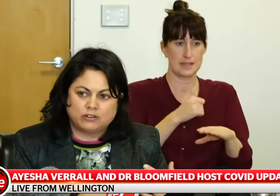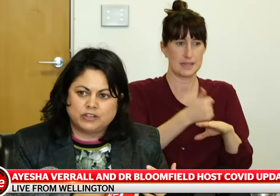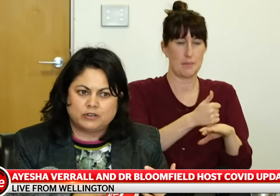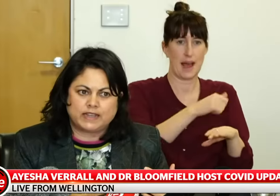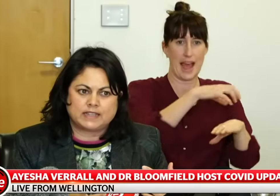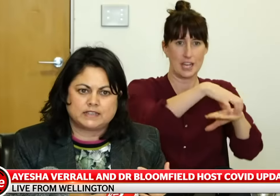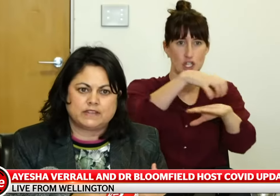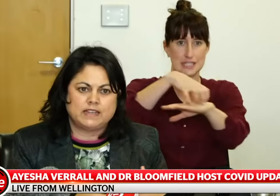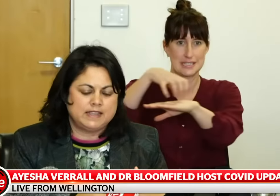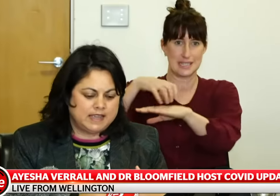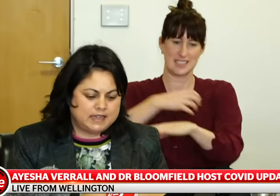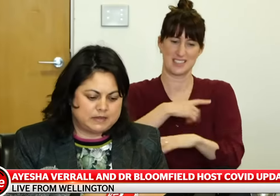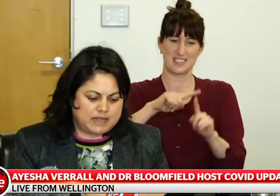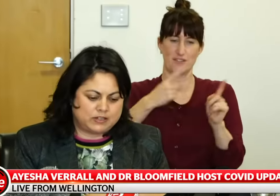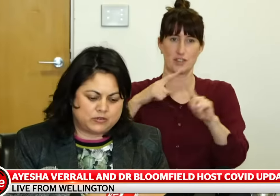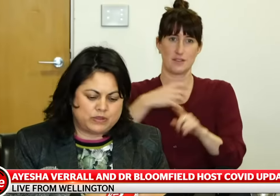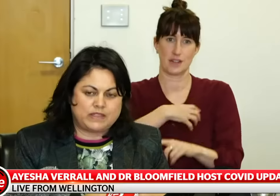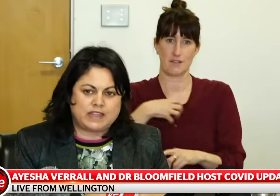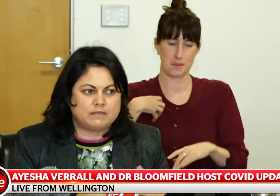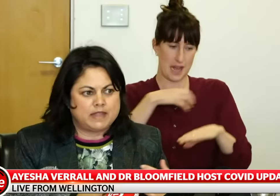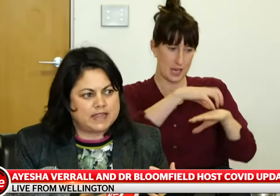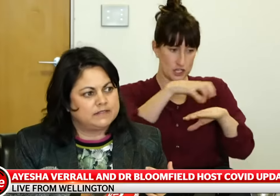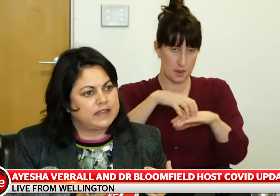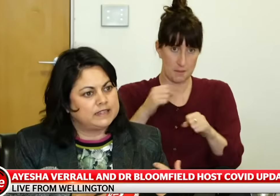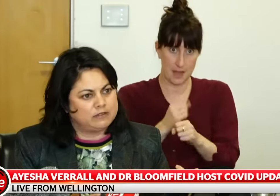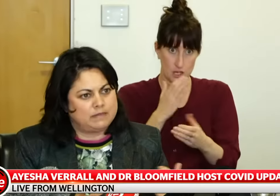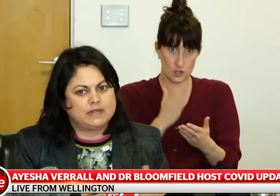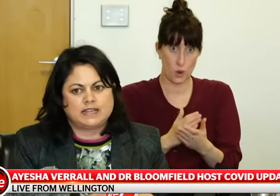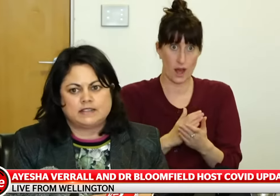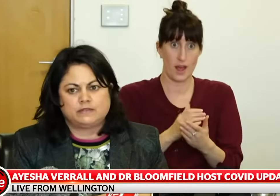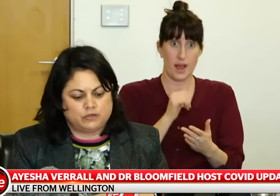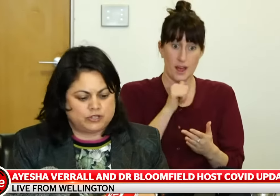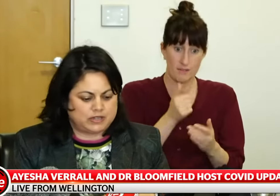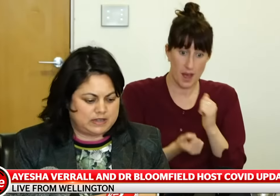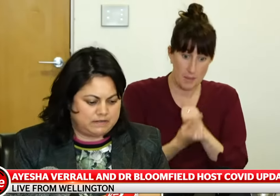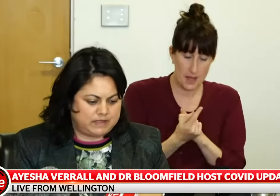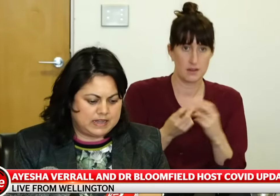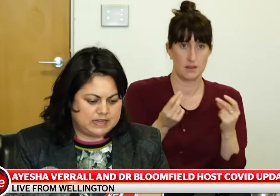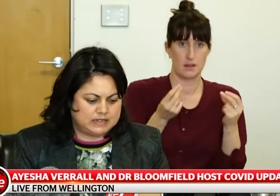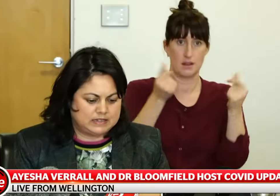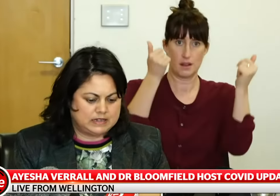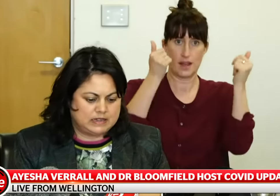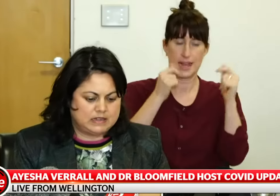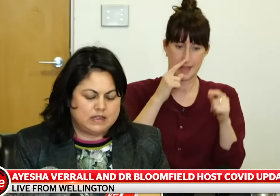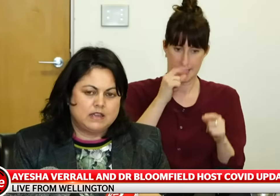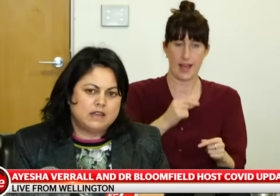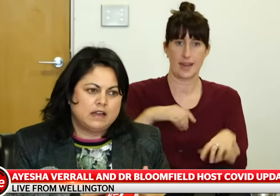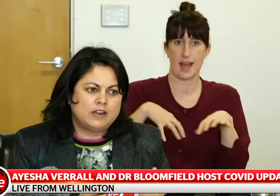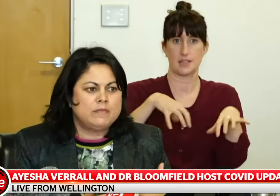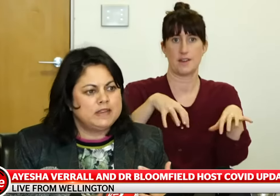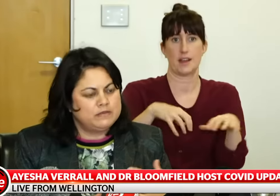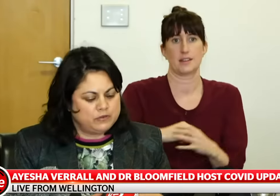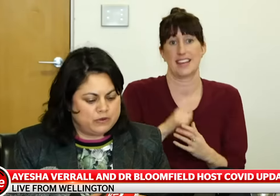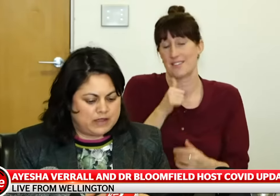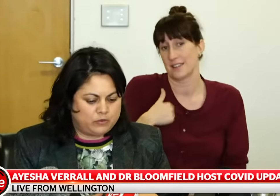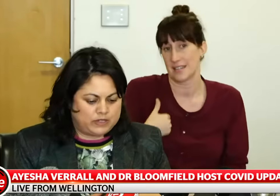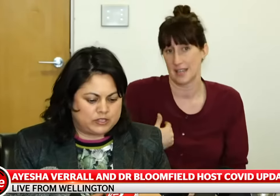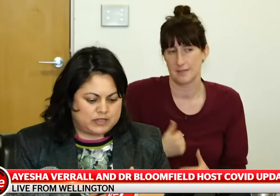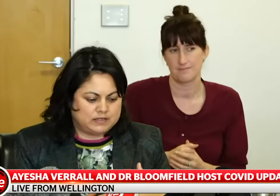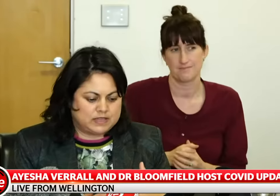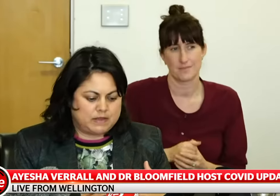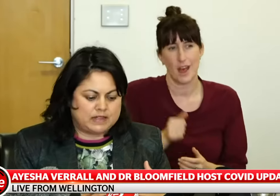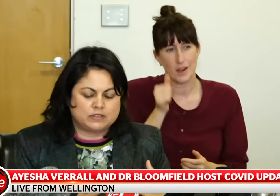undertake ongoing activity to make sure that they can be activated rapidly in the future if they're needed. I know many of you will